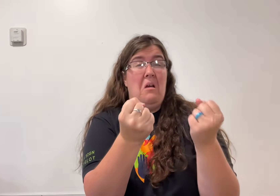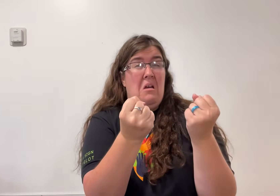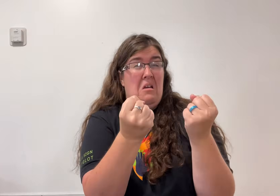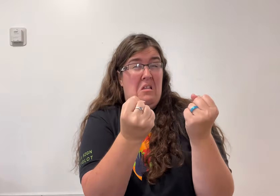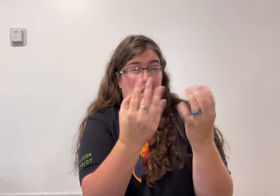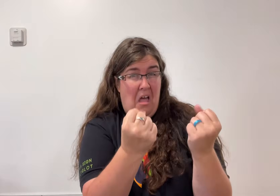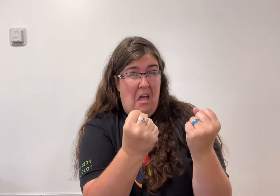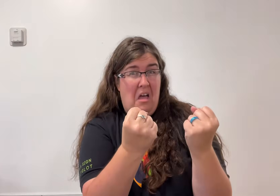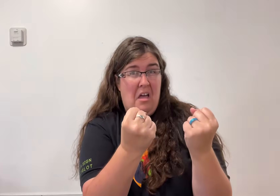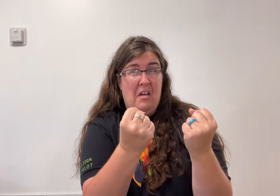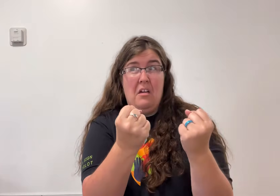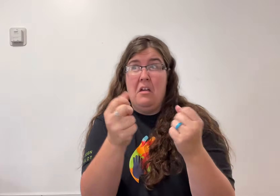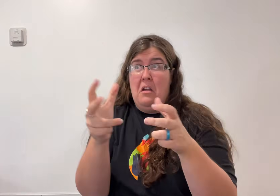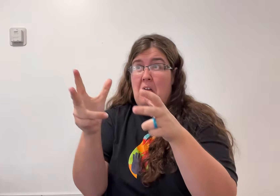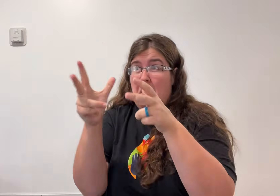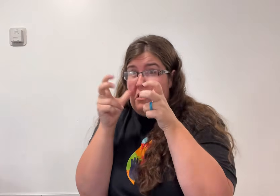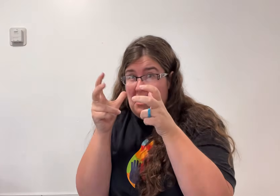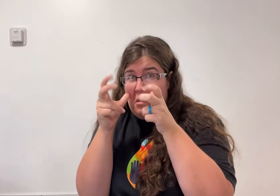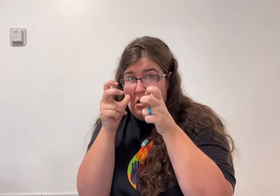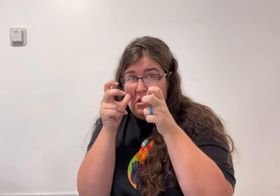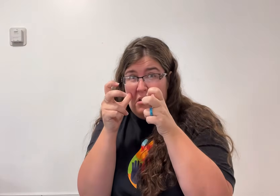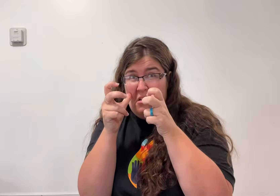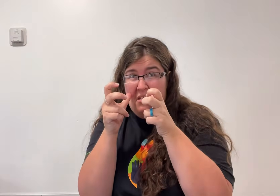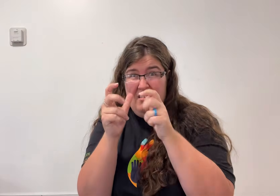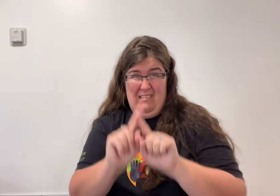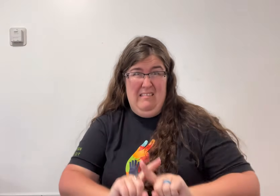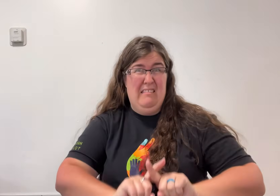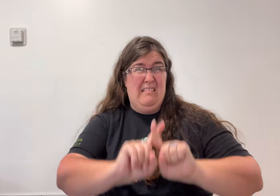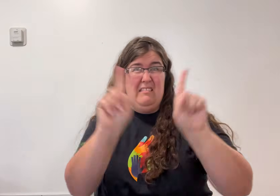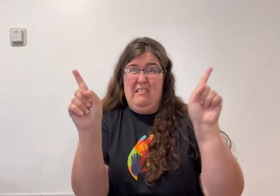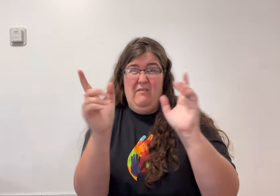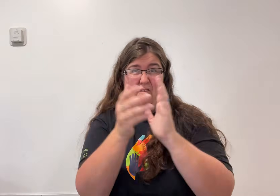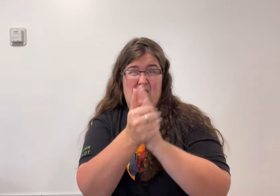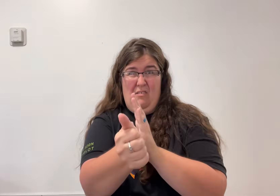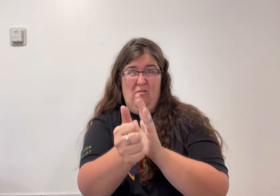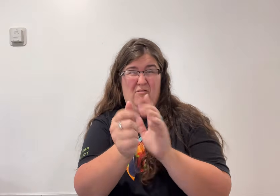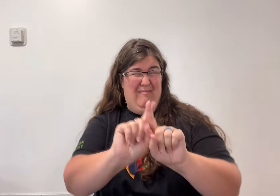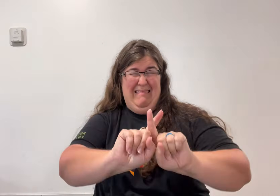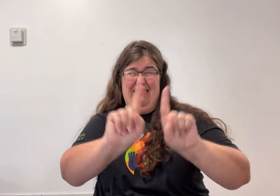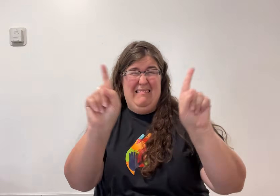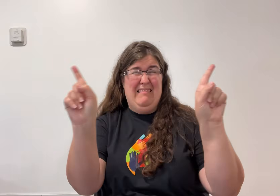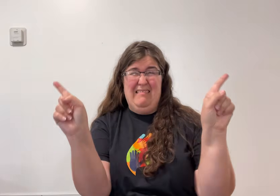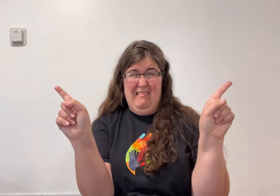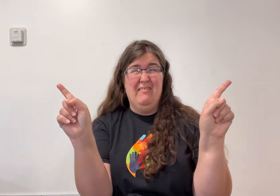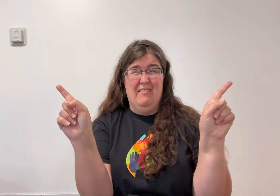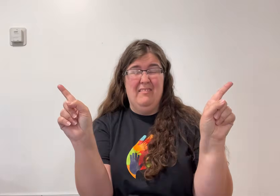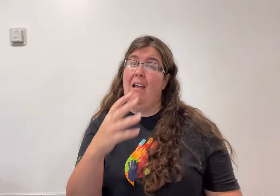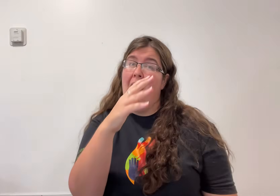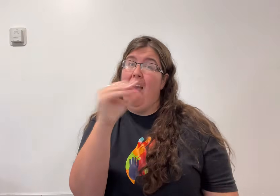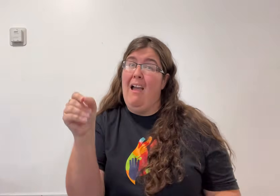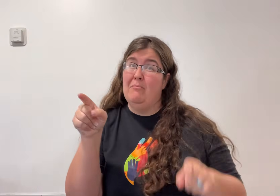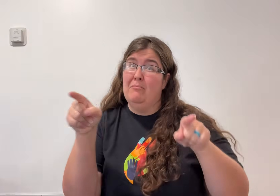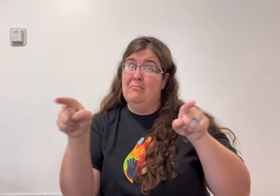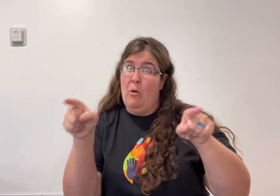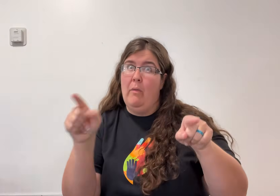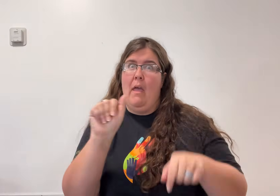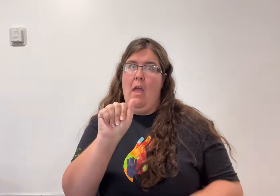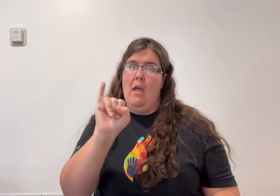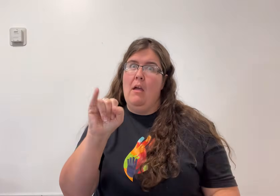catch. Producing signs and actually understanding sign languages are two very different skills, and AI struggles